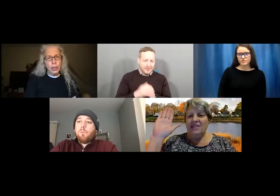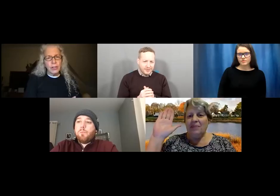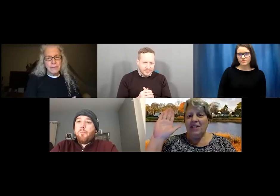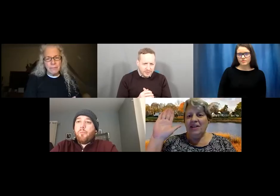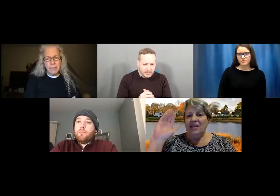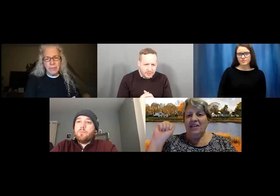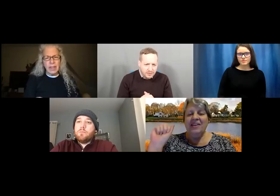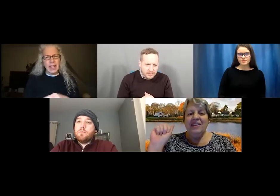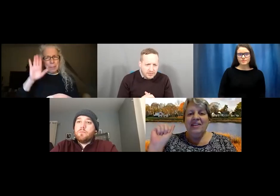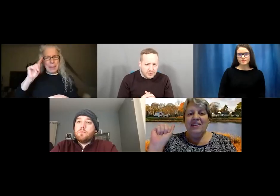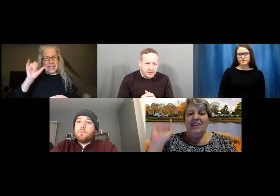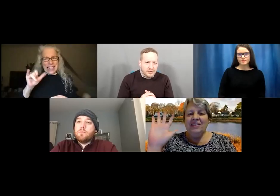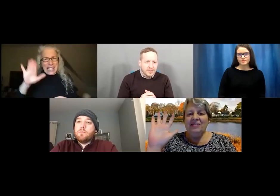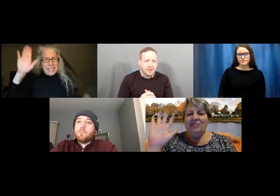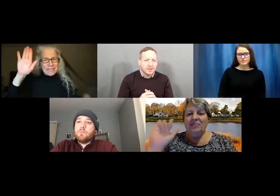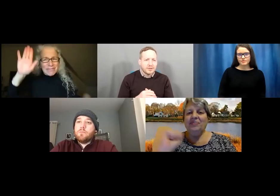I say something?